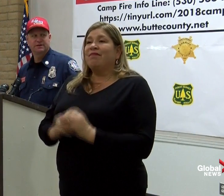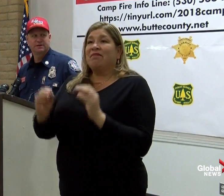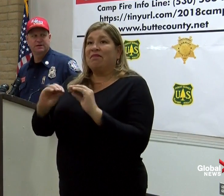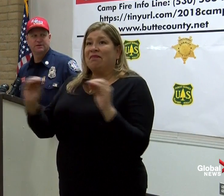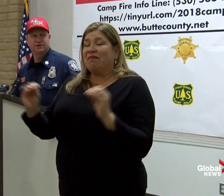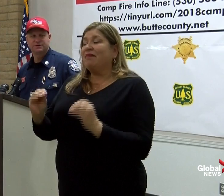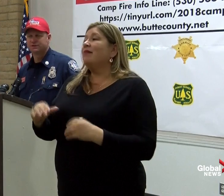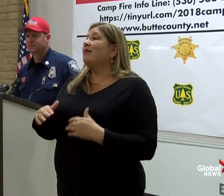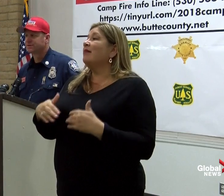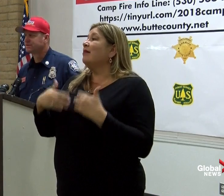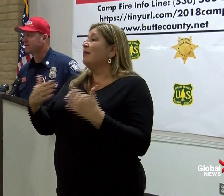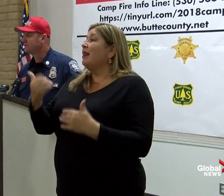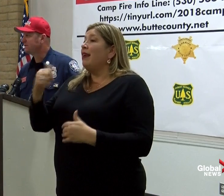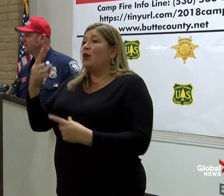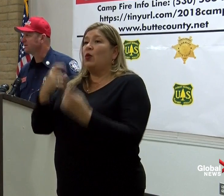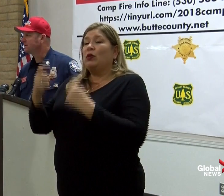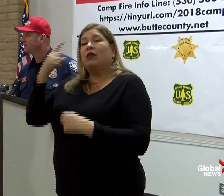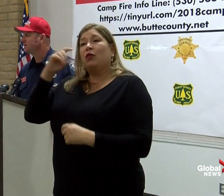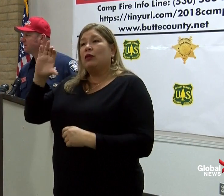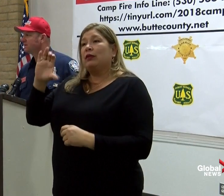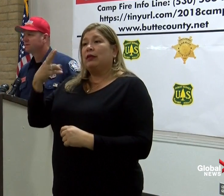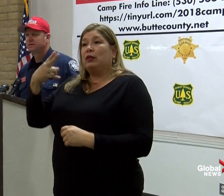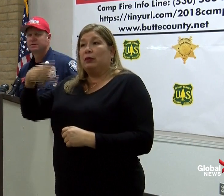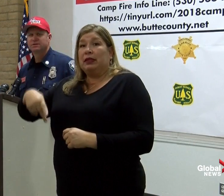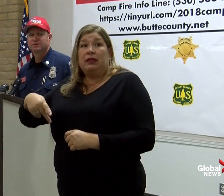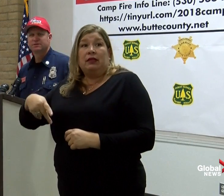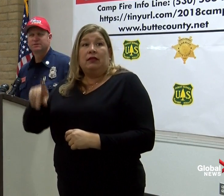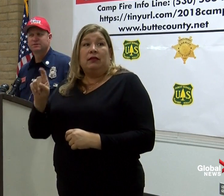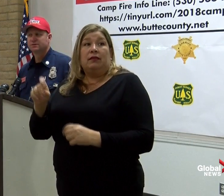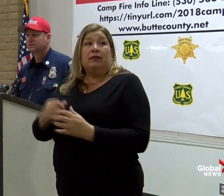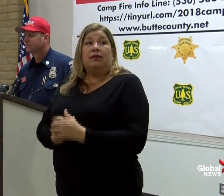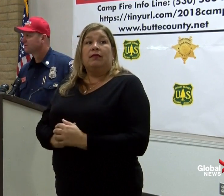Seeing none. Any questions for the CHP?